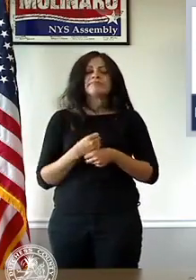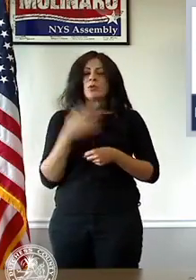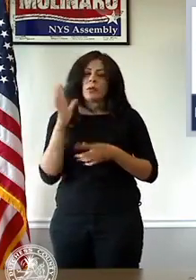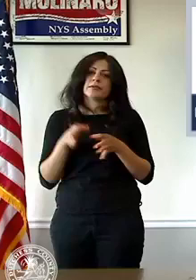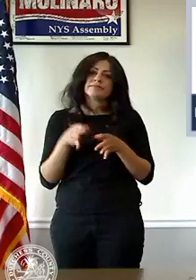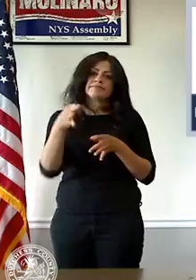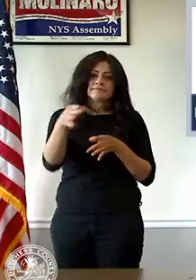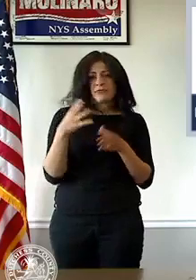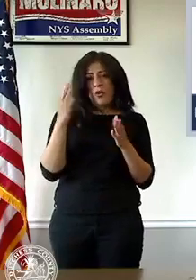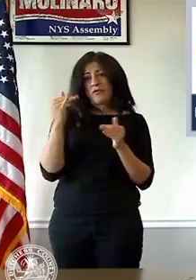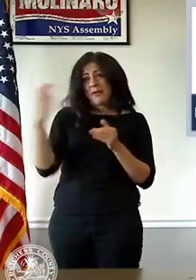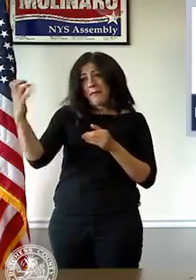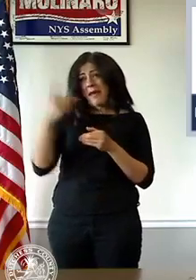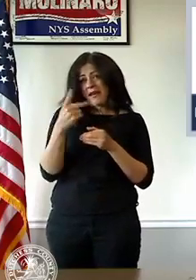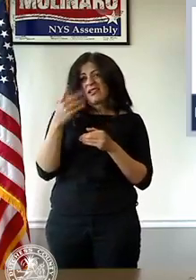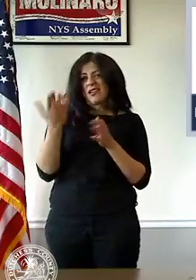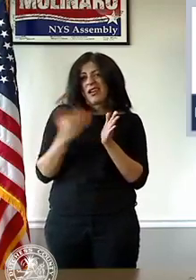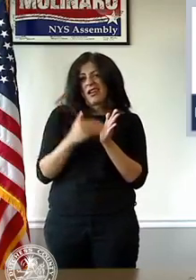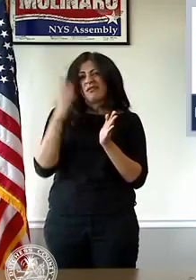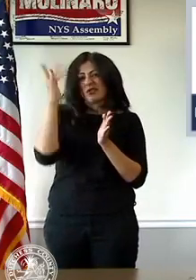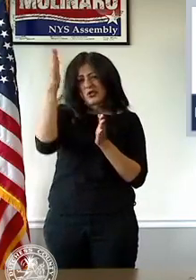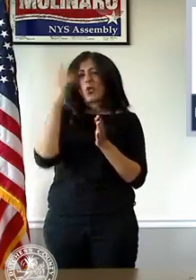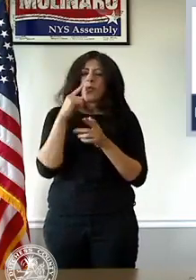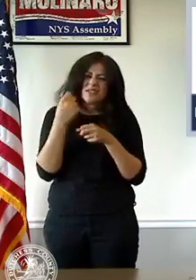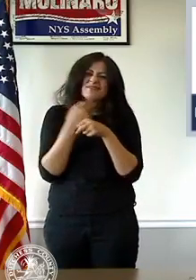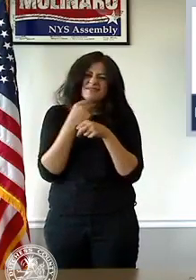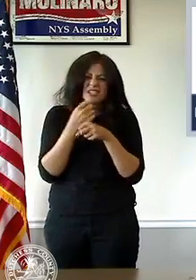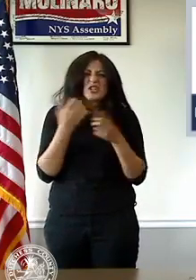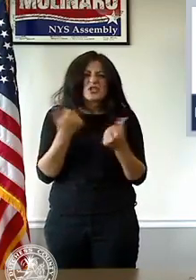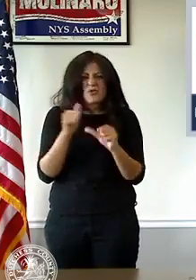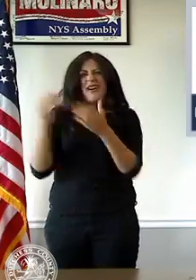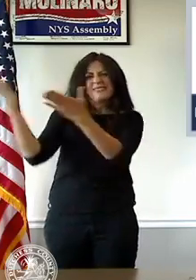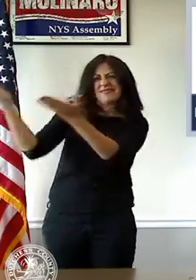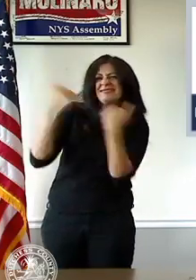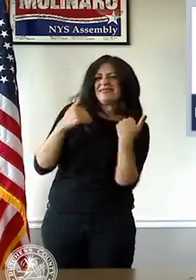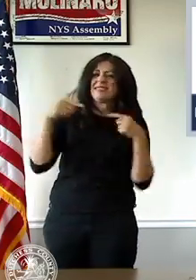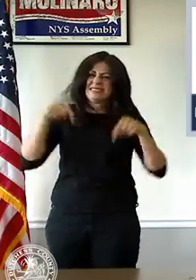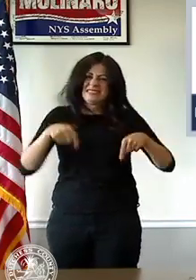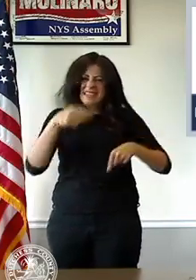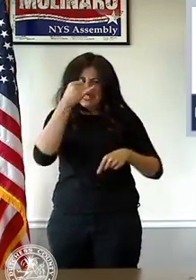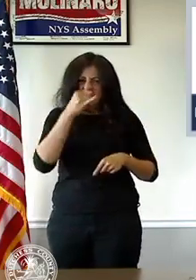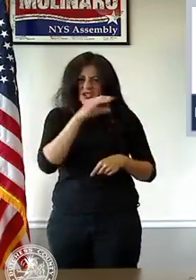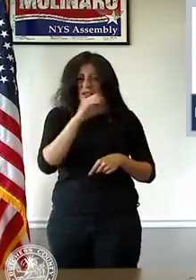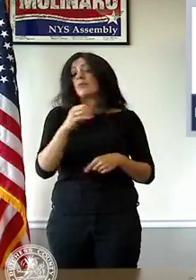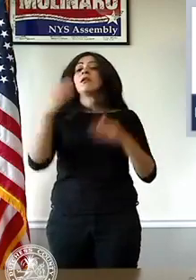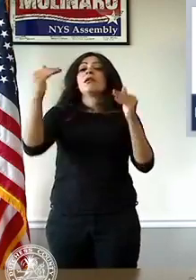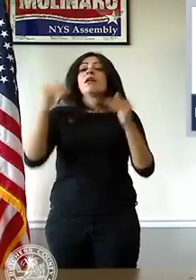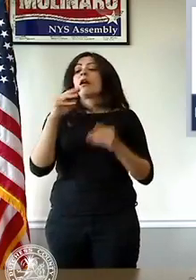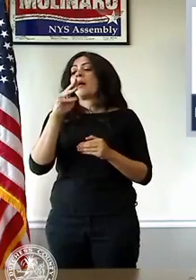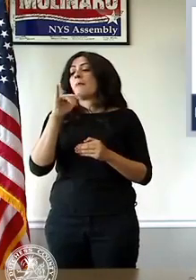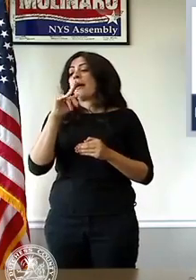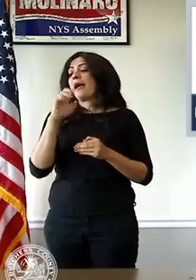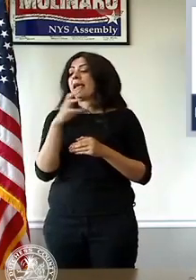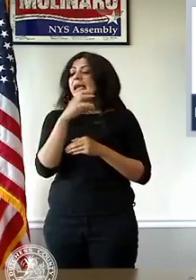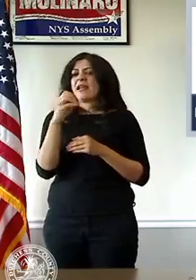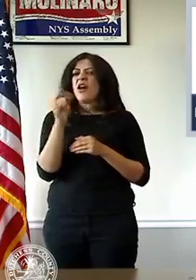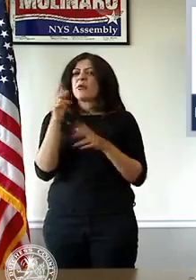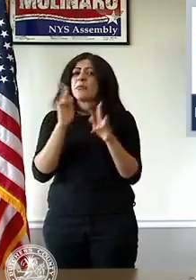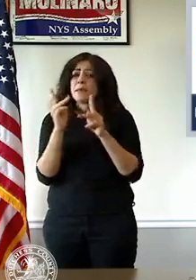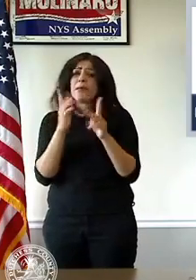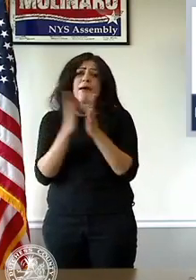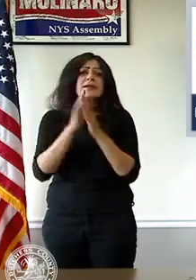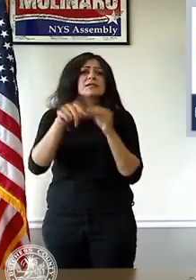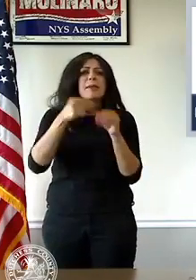we'll, obviously continue to work to bring them back here to Dutchess. Mike and many others. When can churches have in-person services?